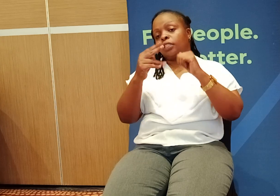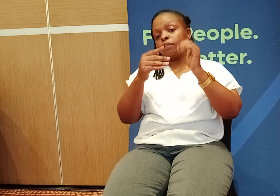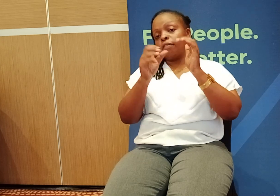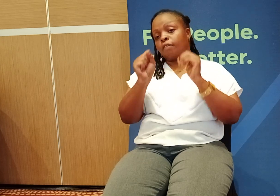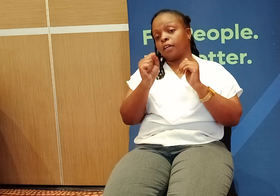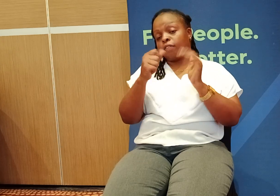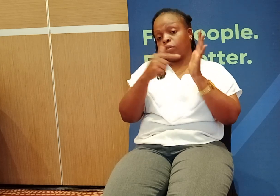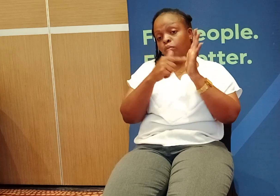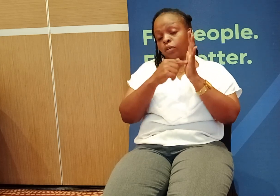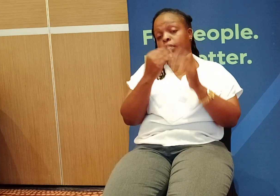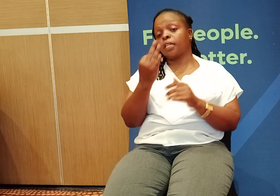25.3.